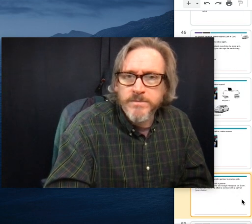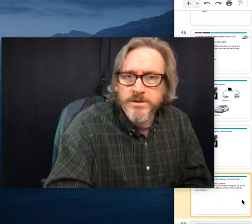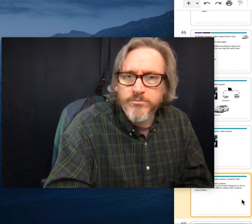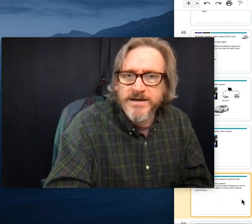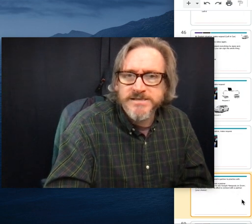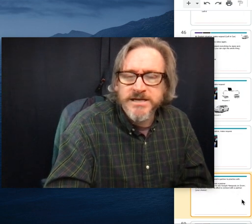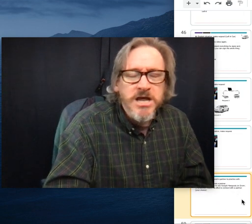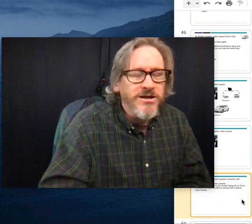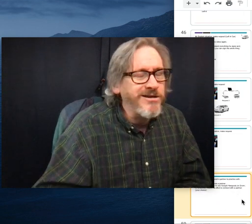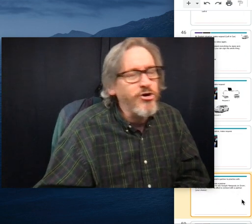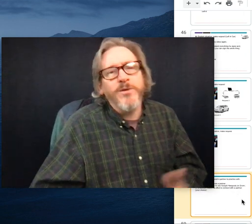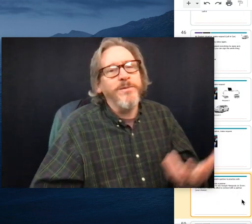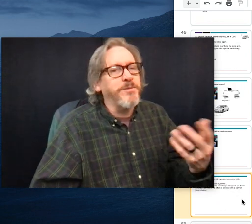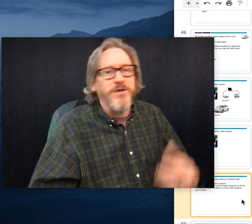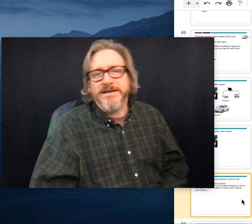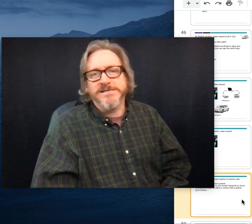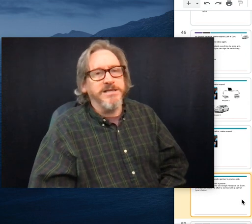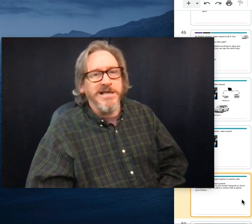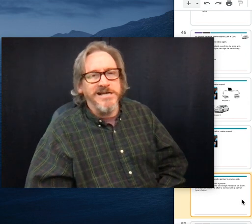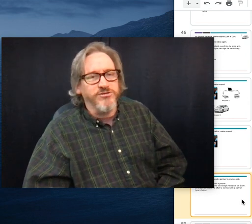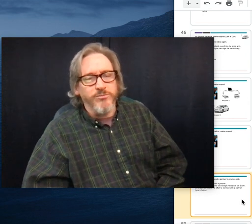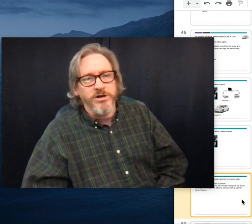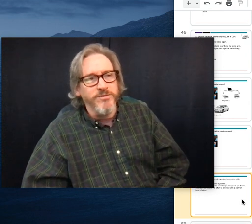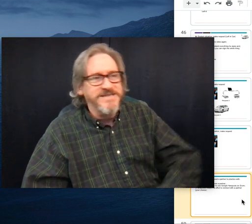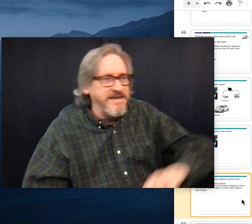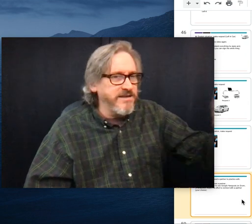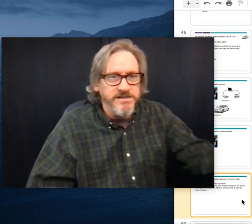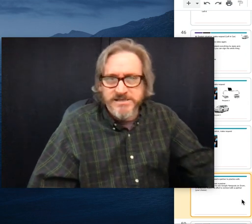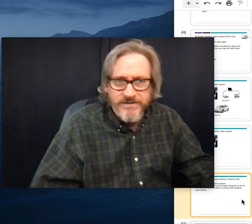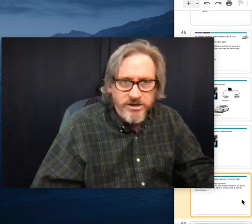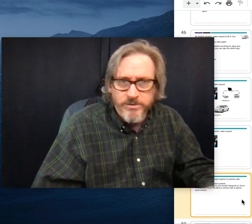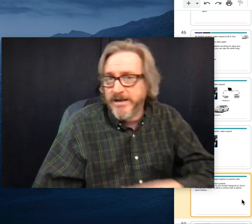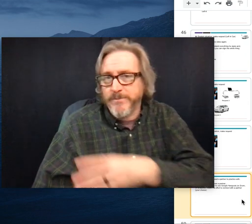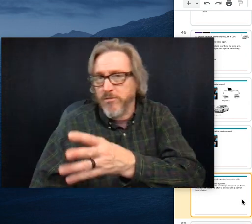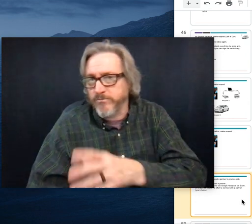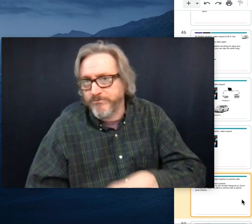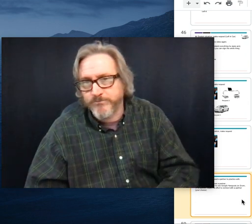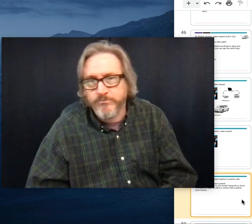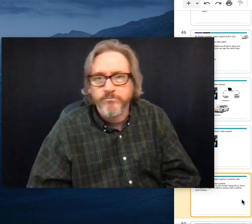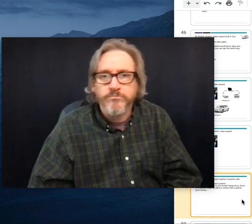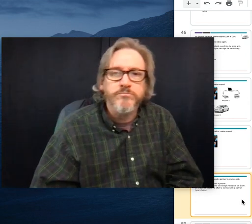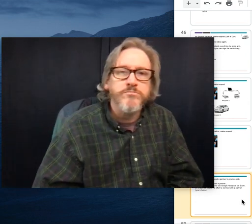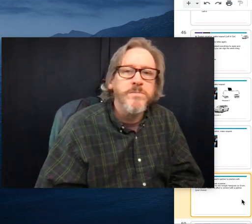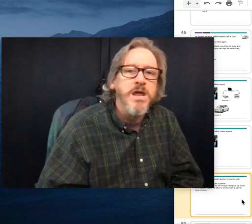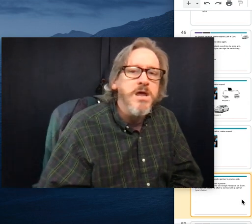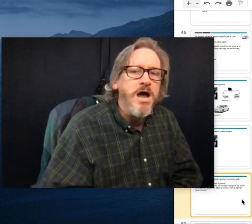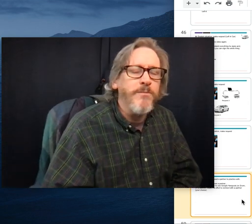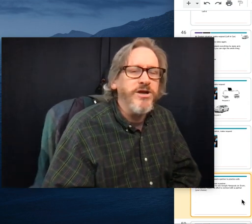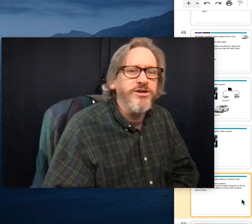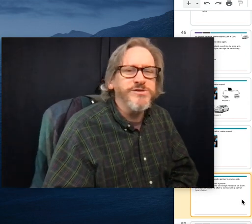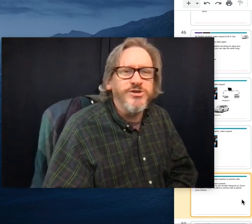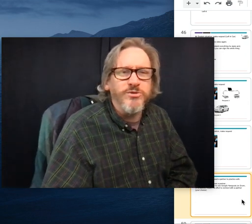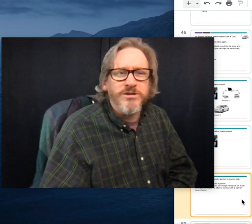is used a lot for judgment, court. We're going to use it when we are giving directions, court,